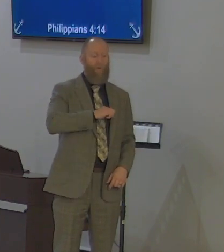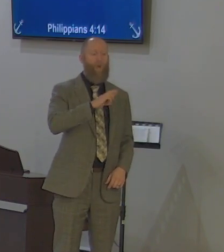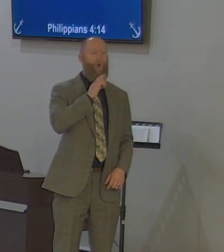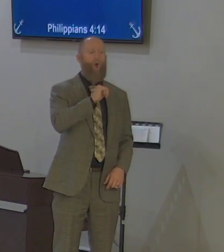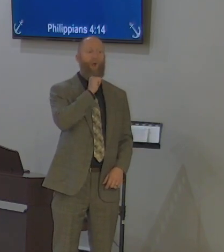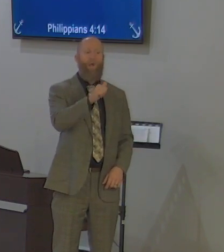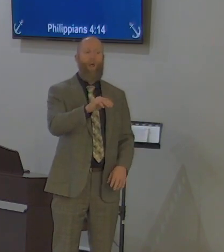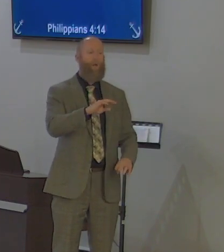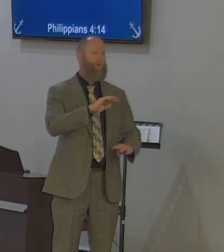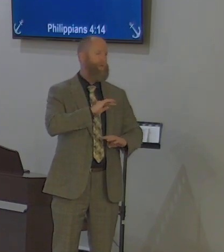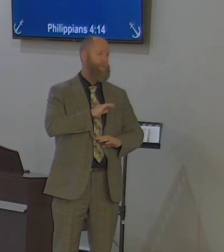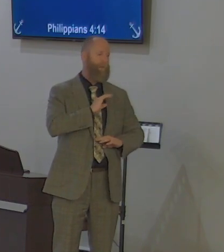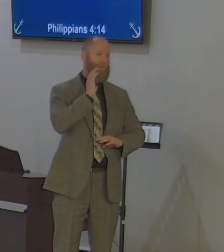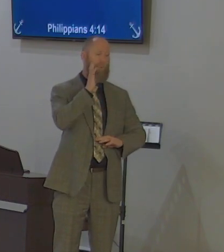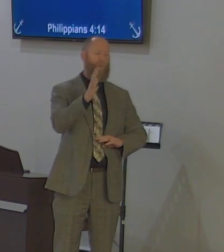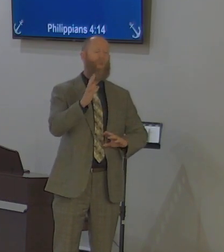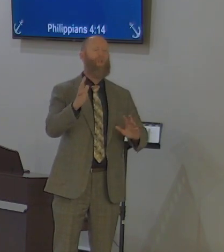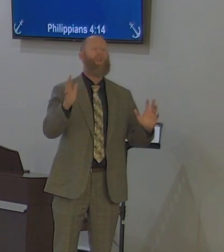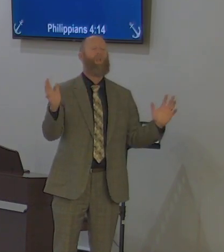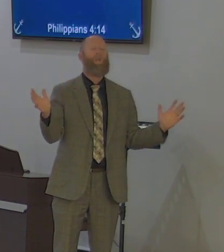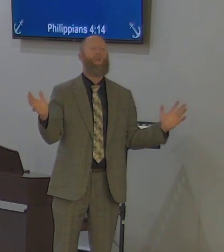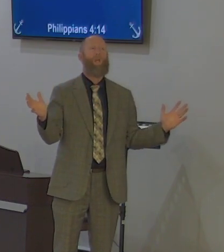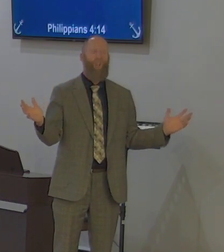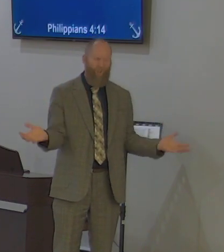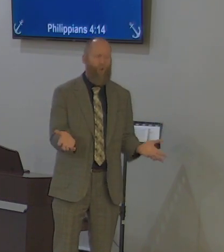but will produce a discontented preacher.